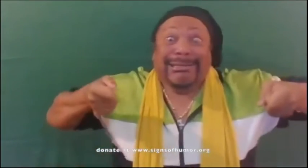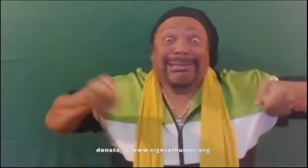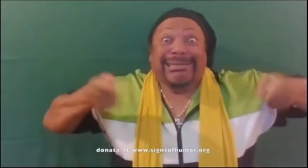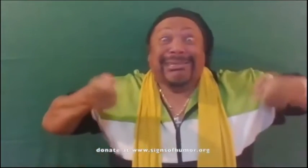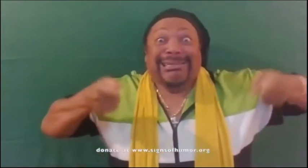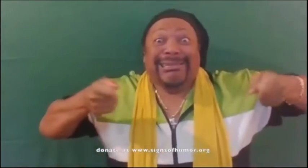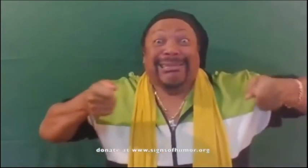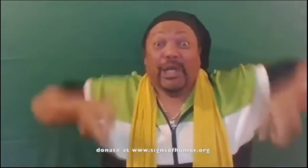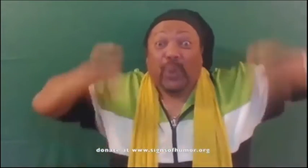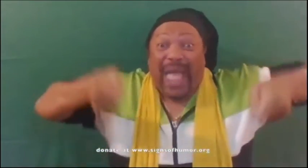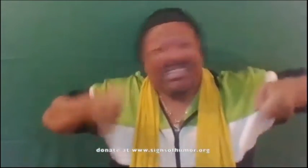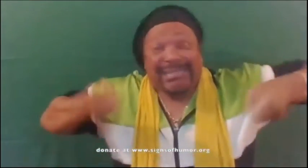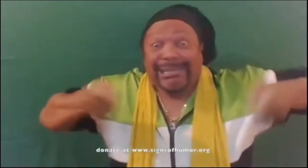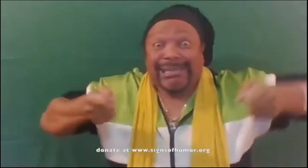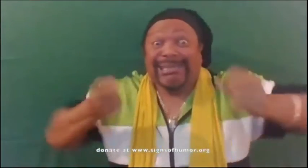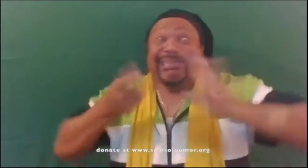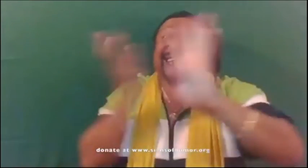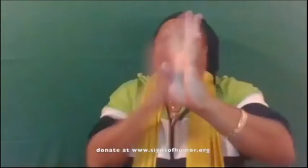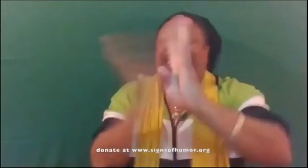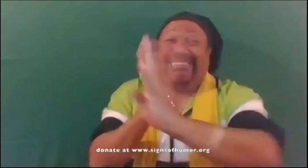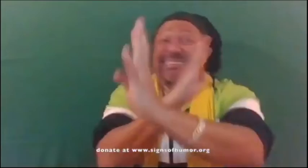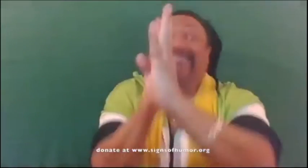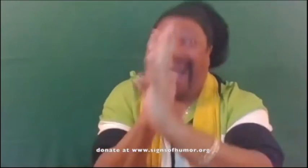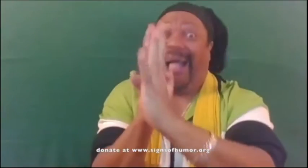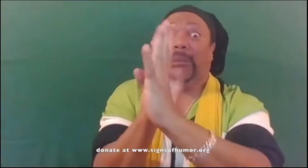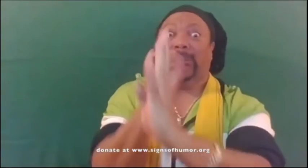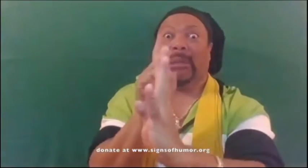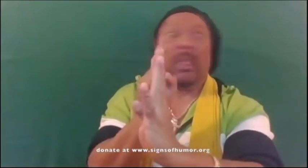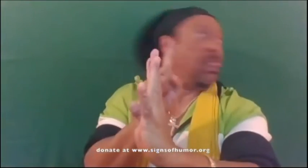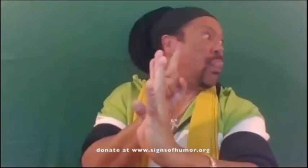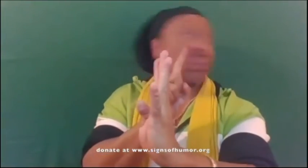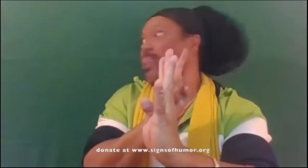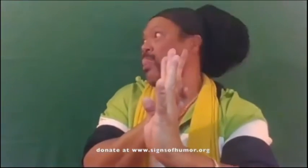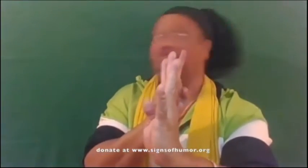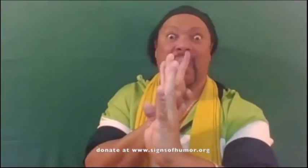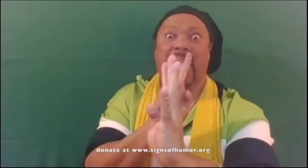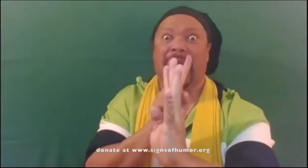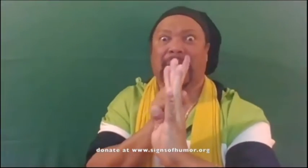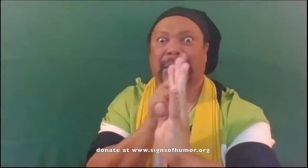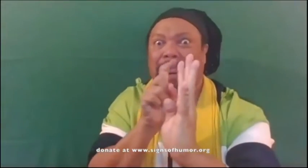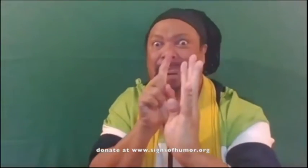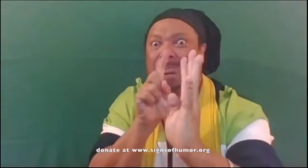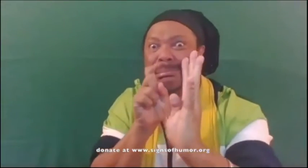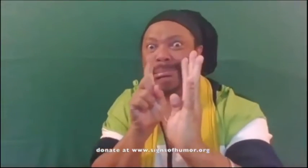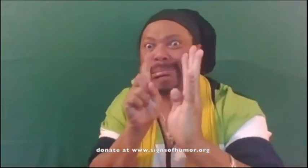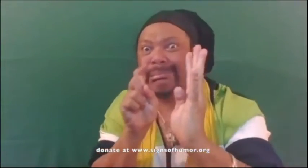even if I'm running late, all my bags, the line is so long, I'm like, I'm about to pull out the deaf